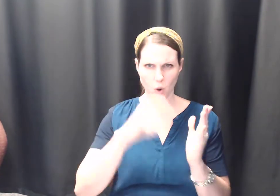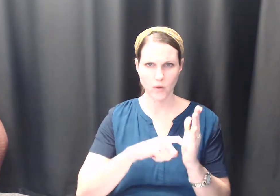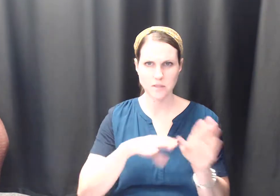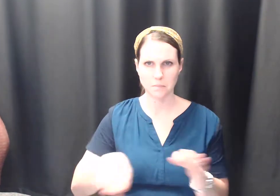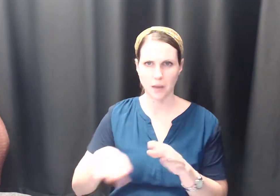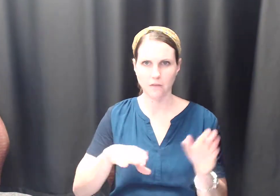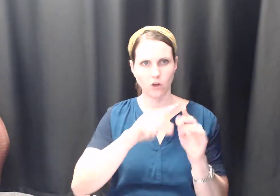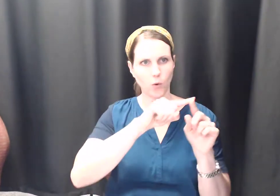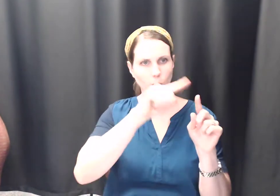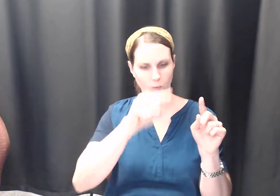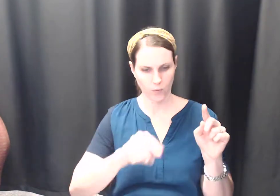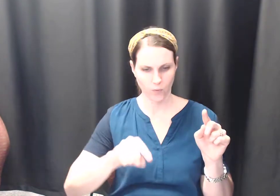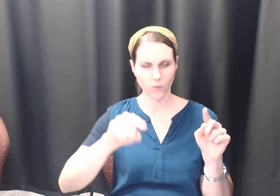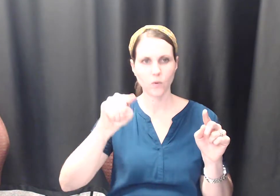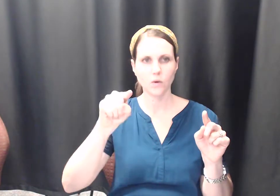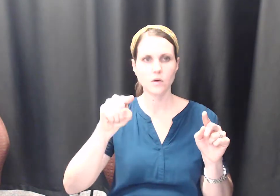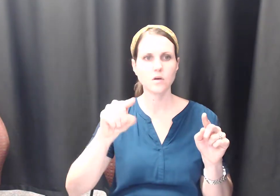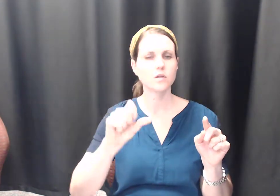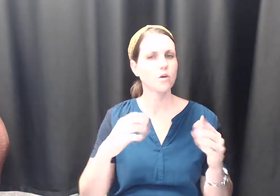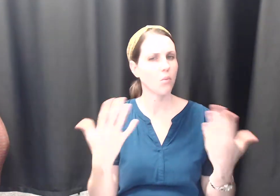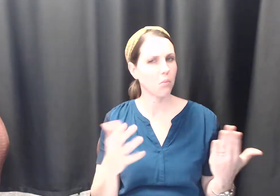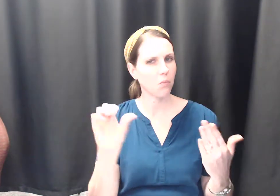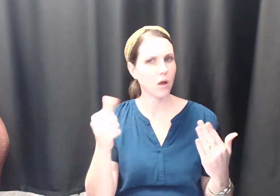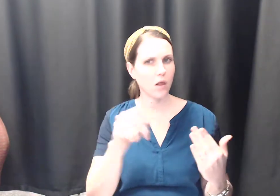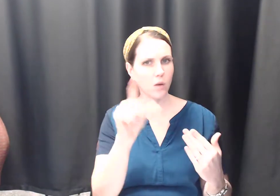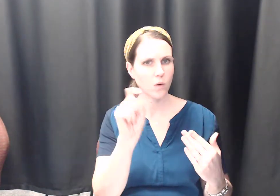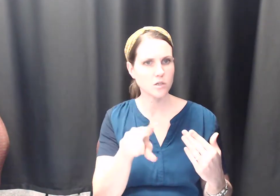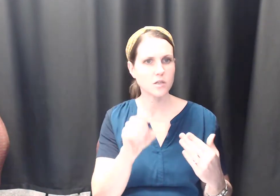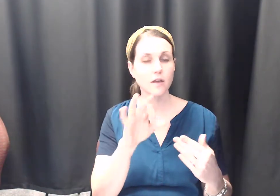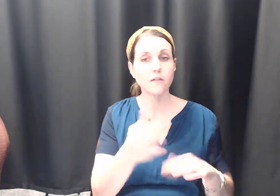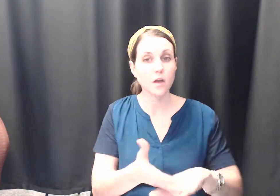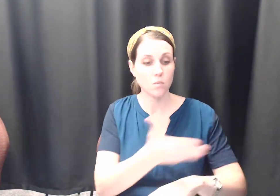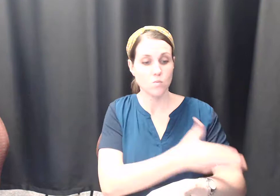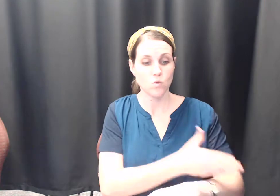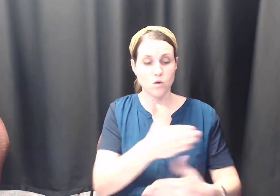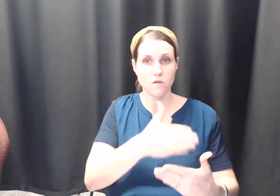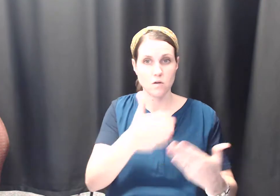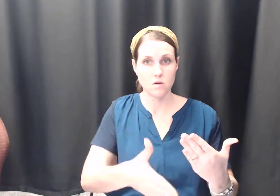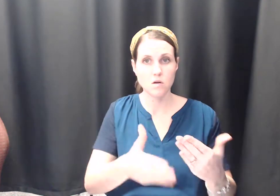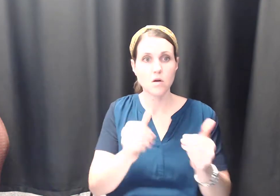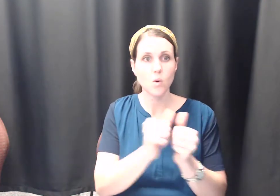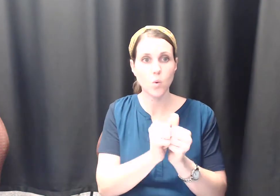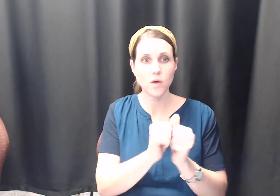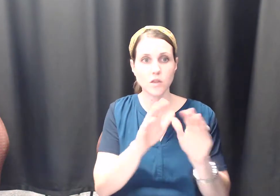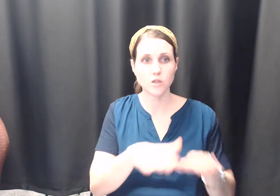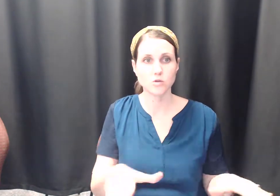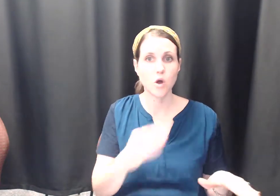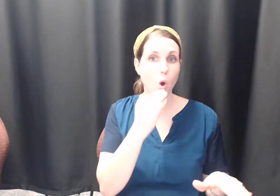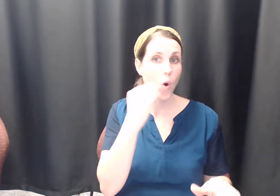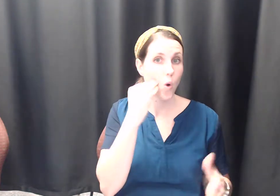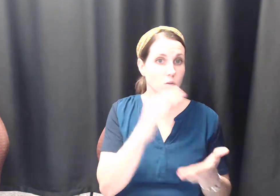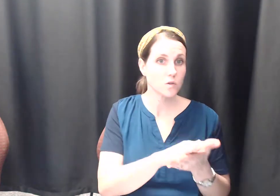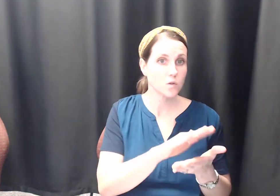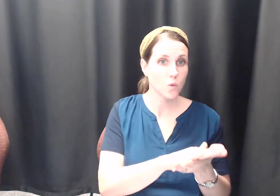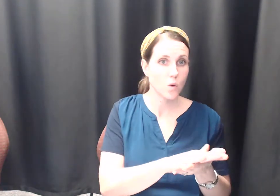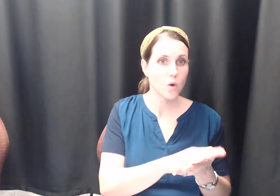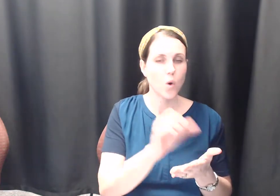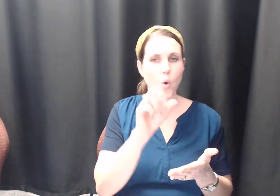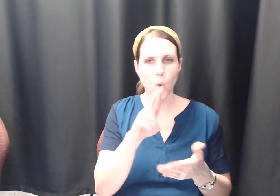different question. Improving outcomes for children in a whole school or local authority. This time we